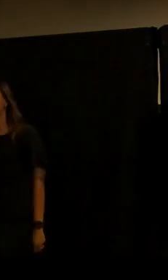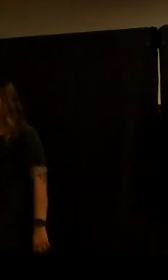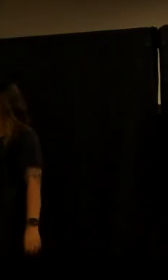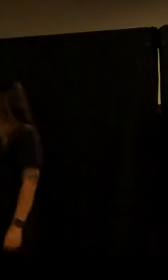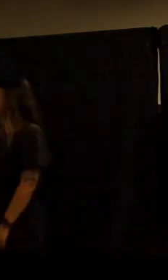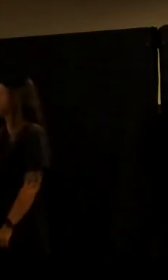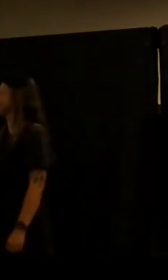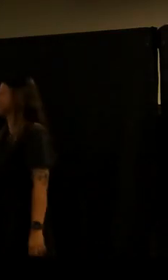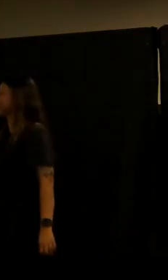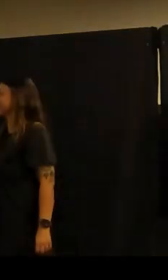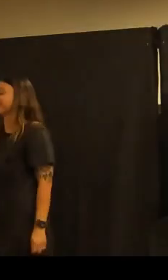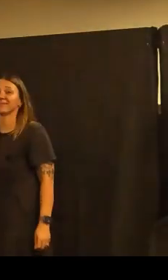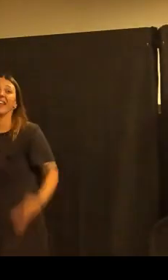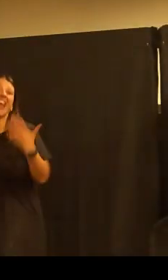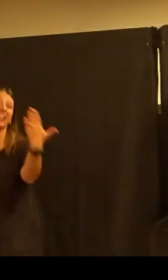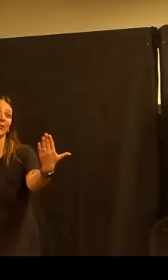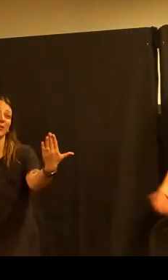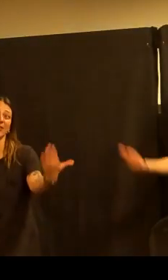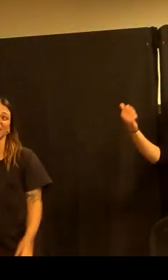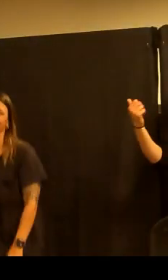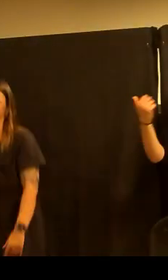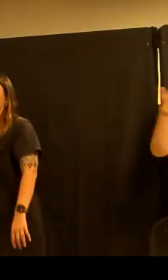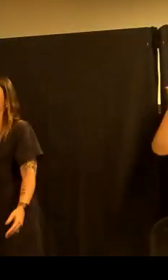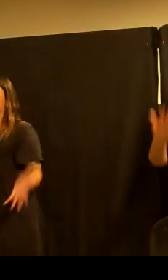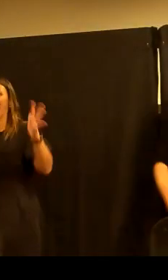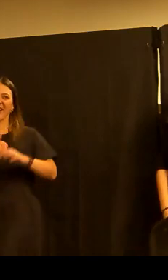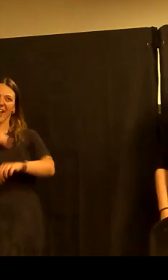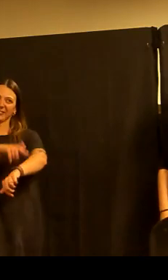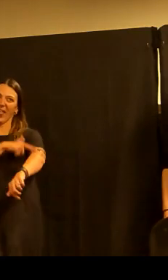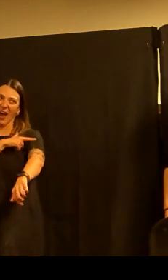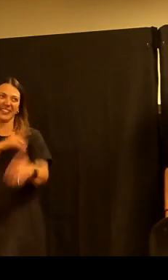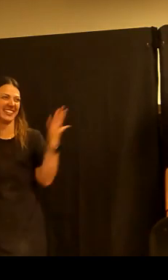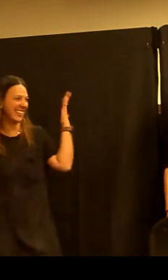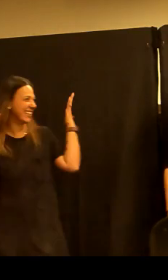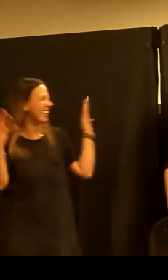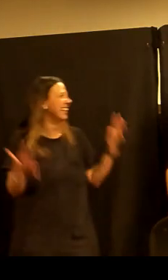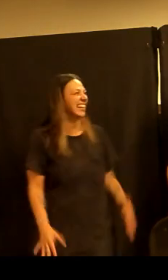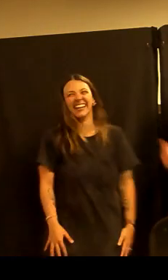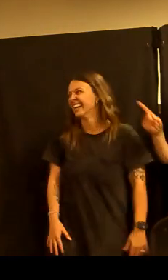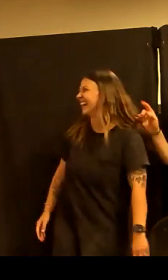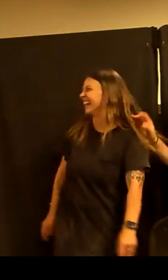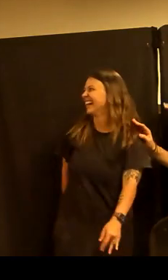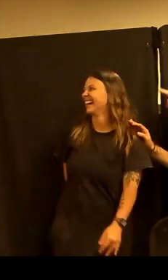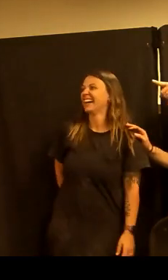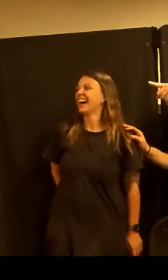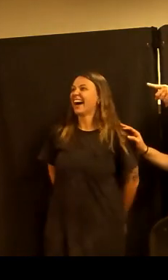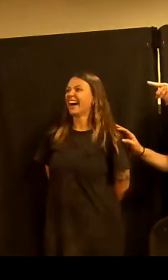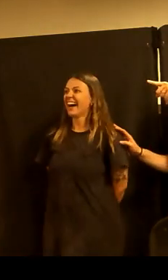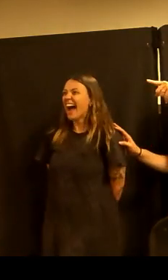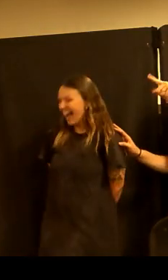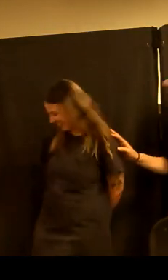for our students. Absolutely. Thank you. Sorry, that was a long one.